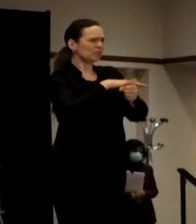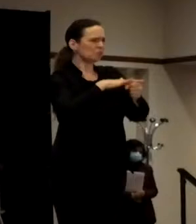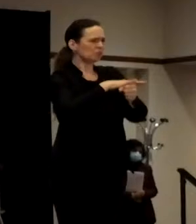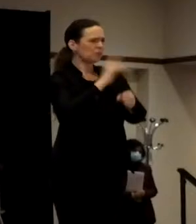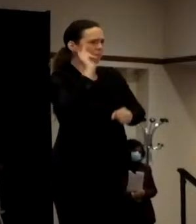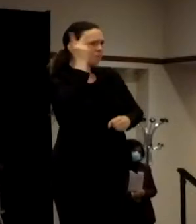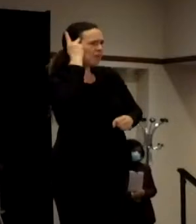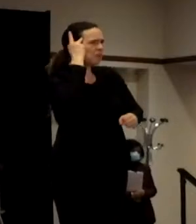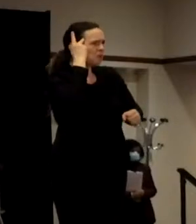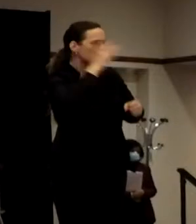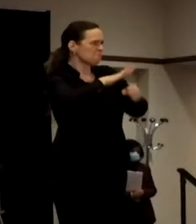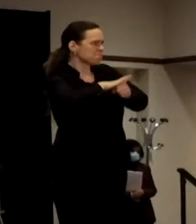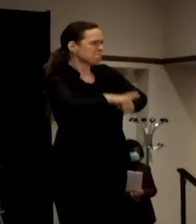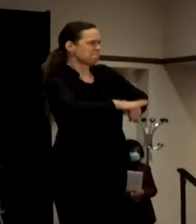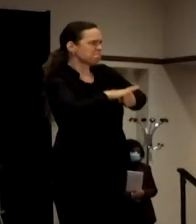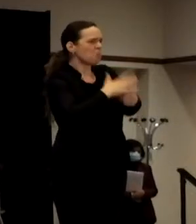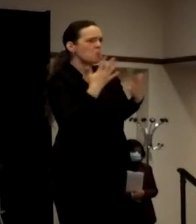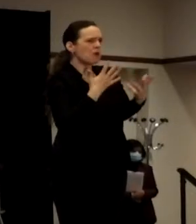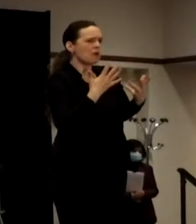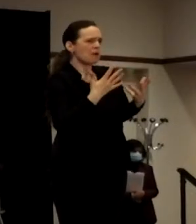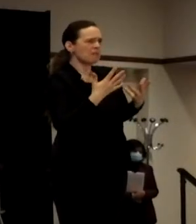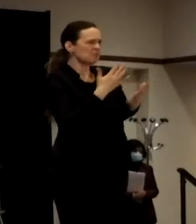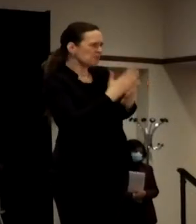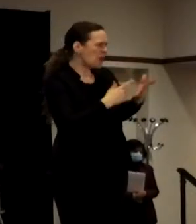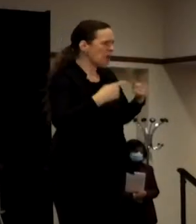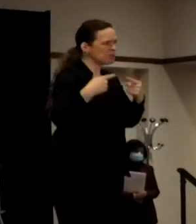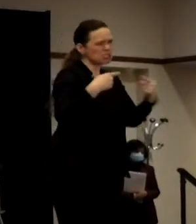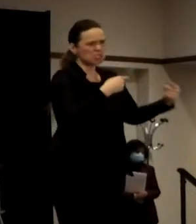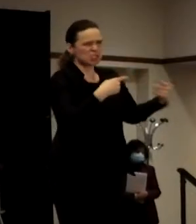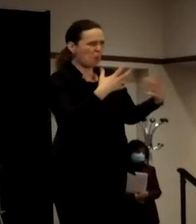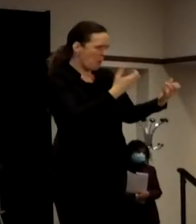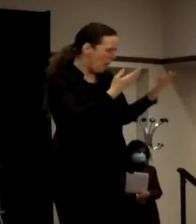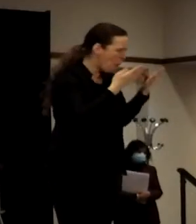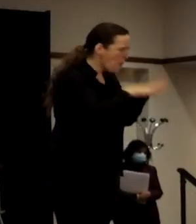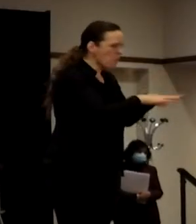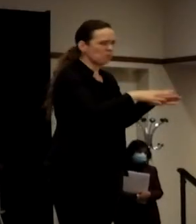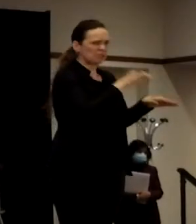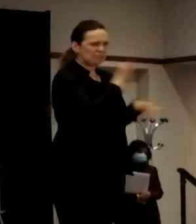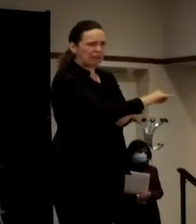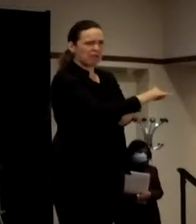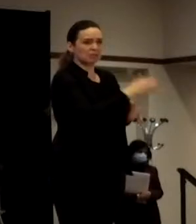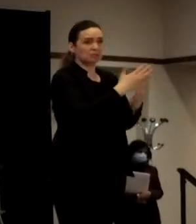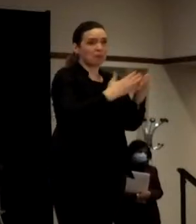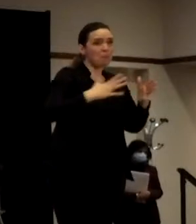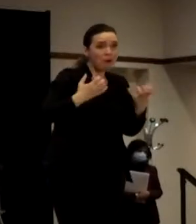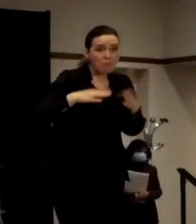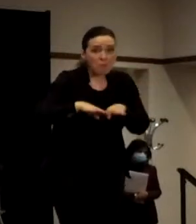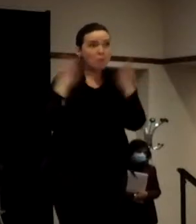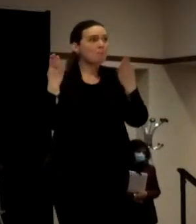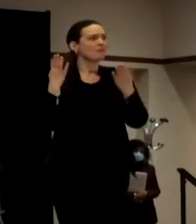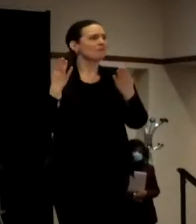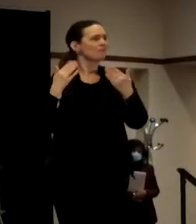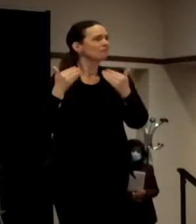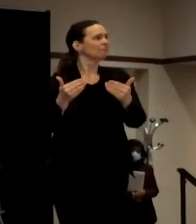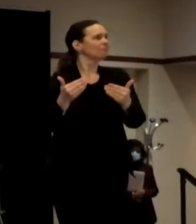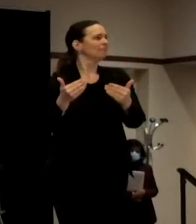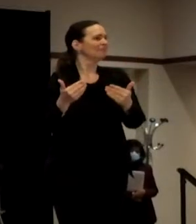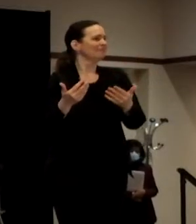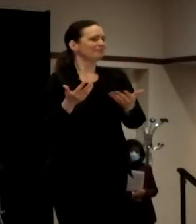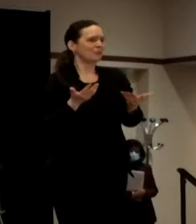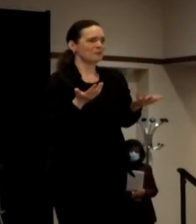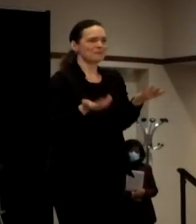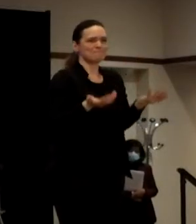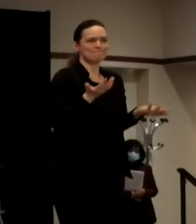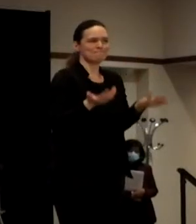some groups concerned about opening. So it's important we find our balance as a community. In